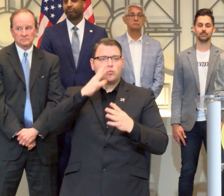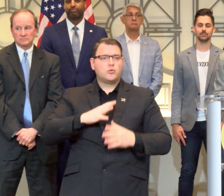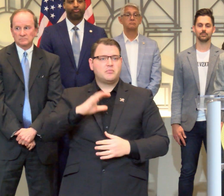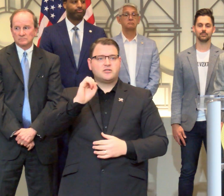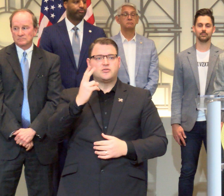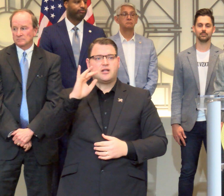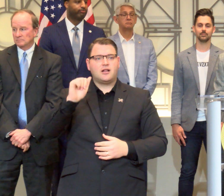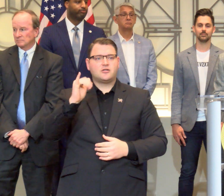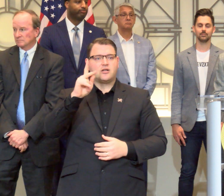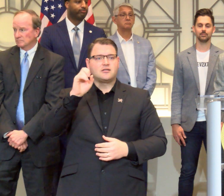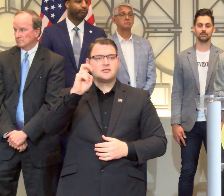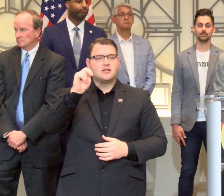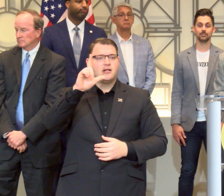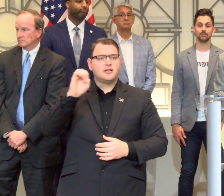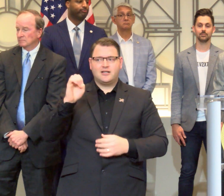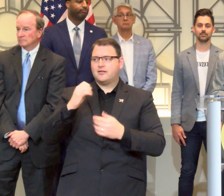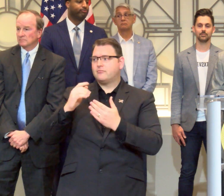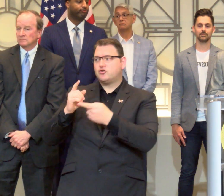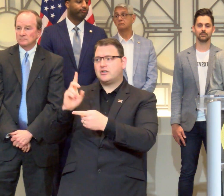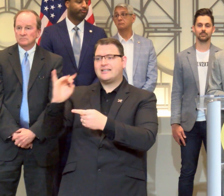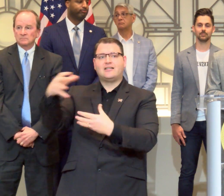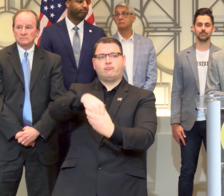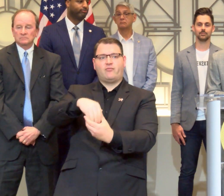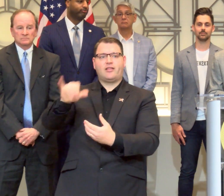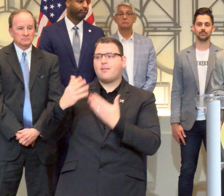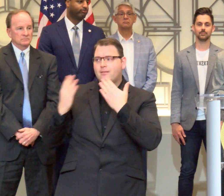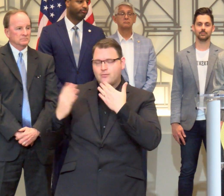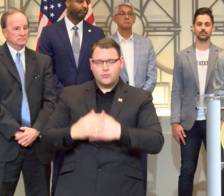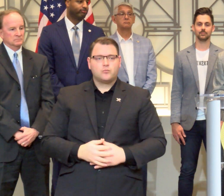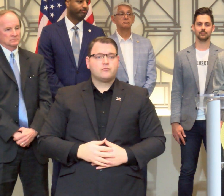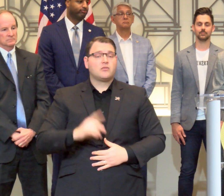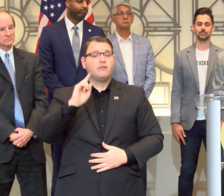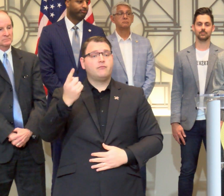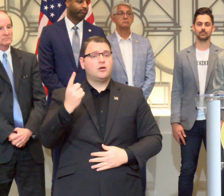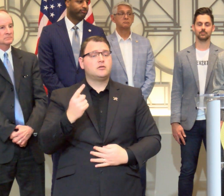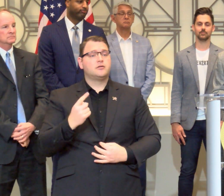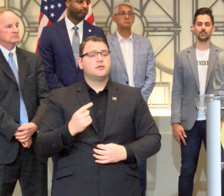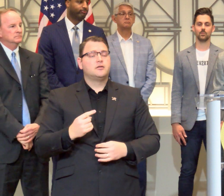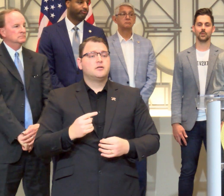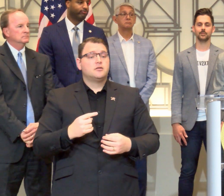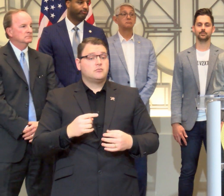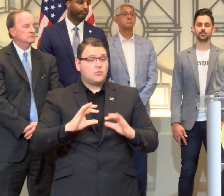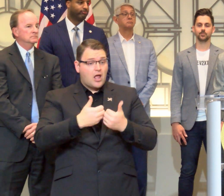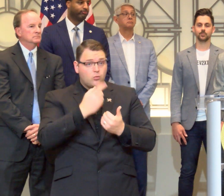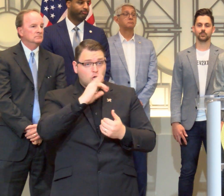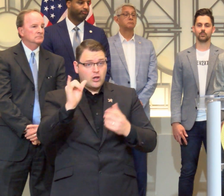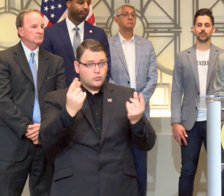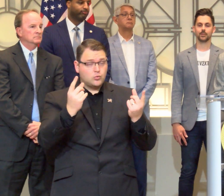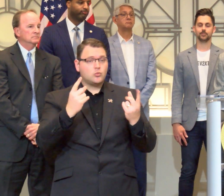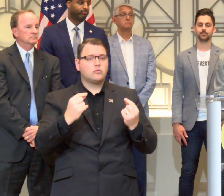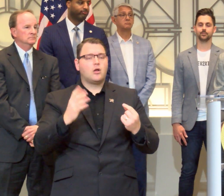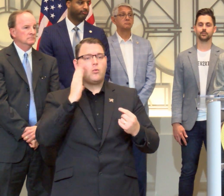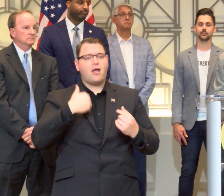and her efforts as well. First, people will be given, in terms of the protocol, people will be given a website